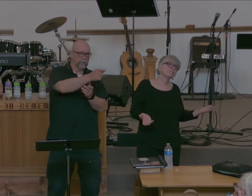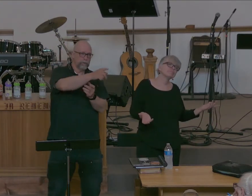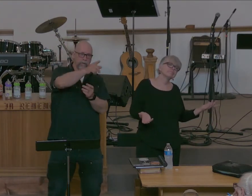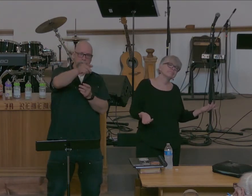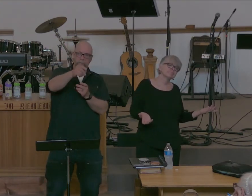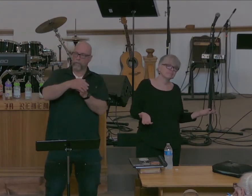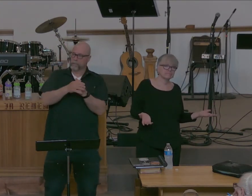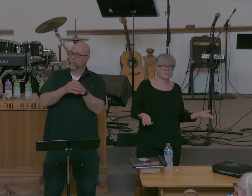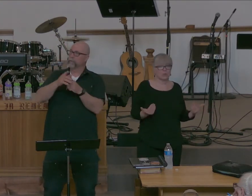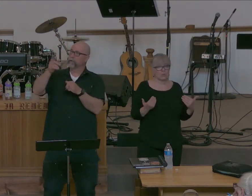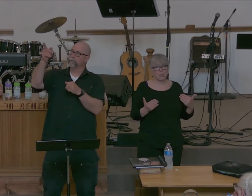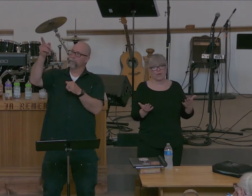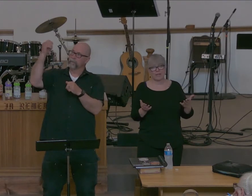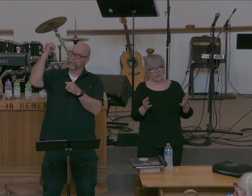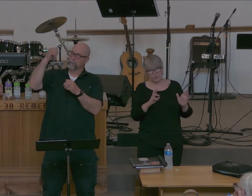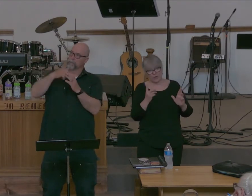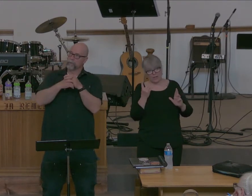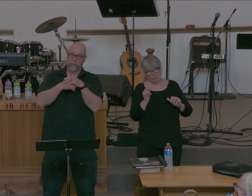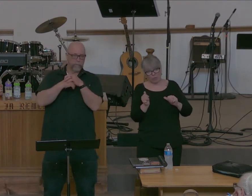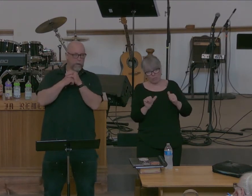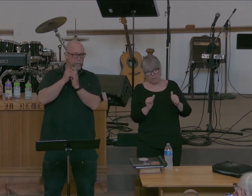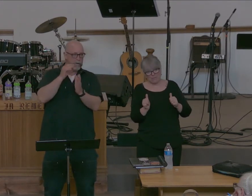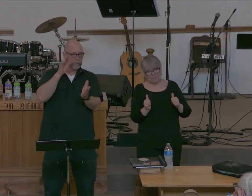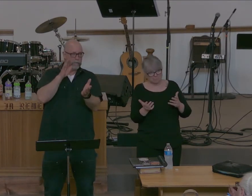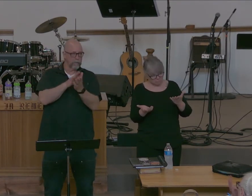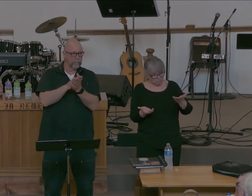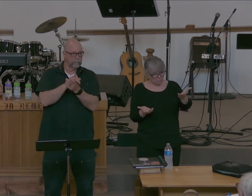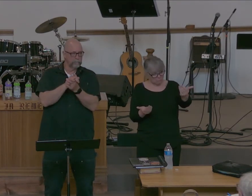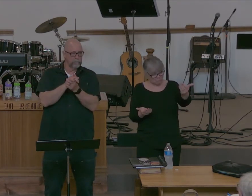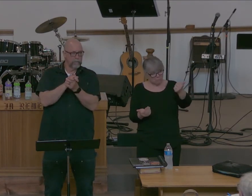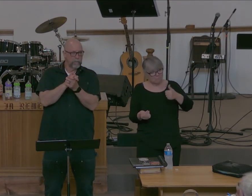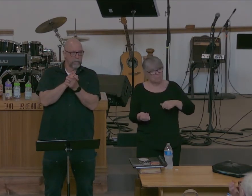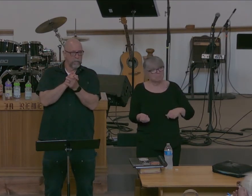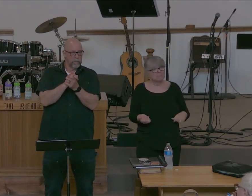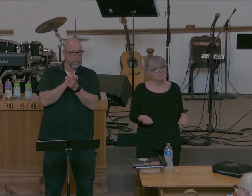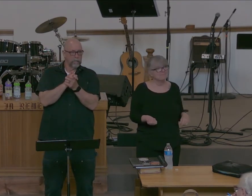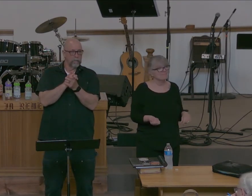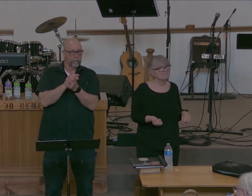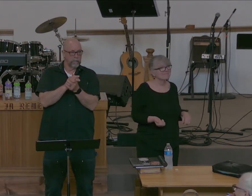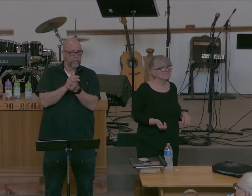Why don't you go ahead, why don't you guys get ready for, let's get ready to baptize her here.